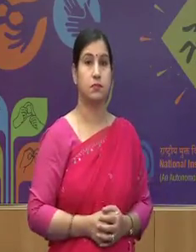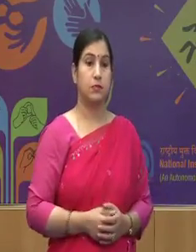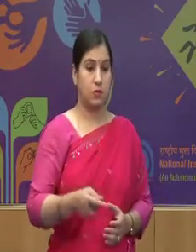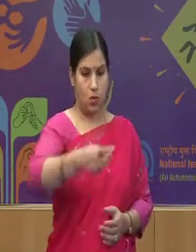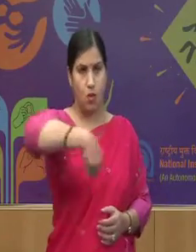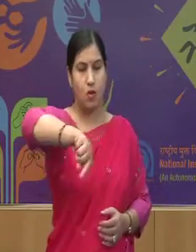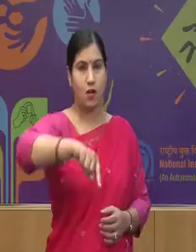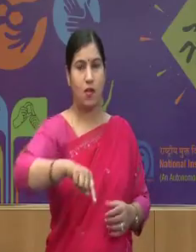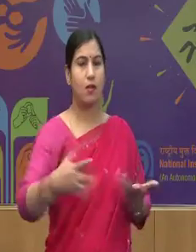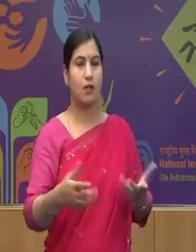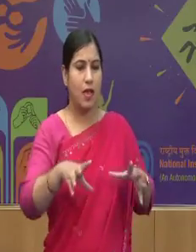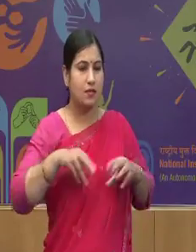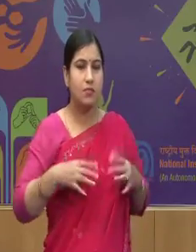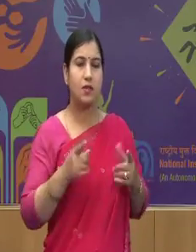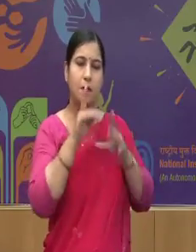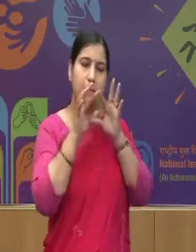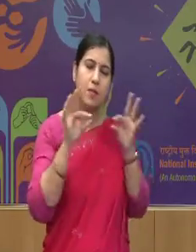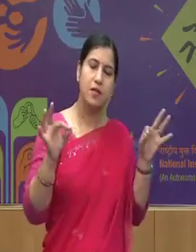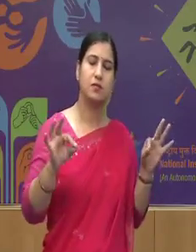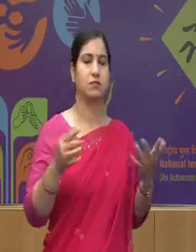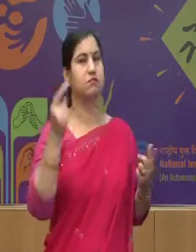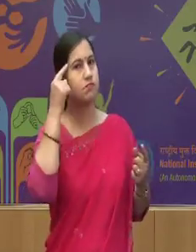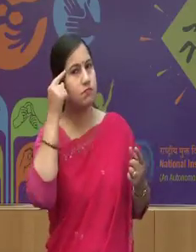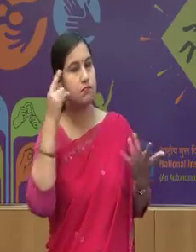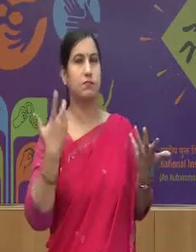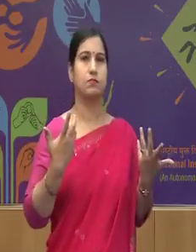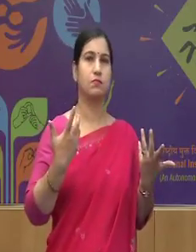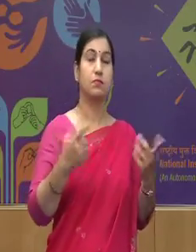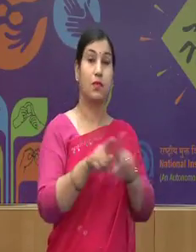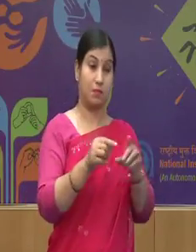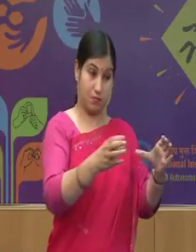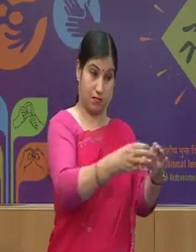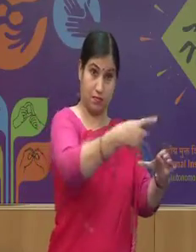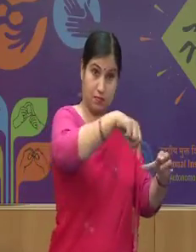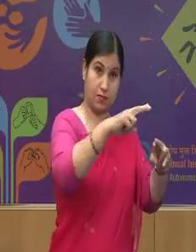They adopted the policy of appeasement towards fascist nation.